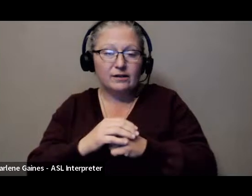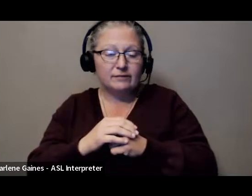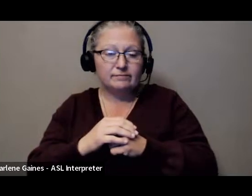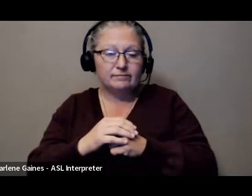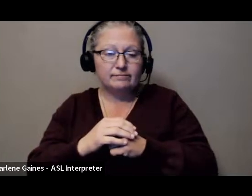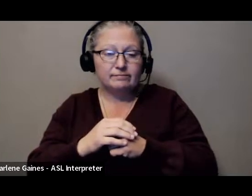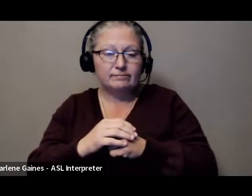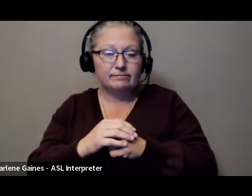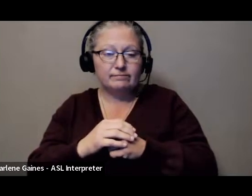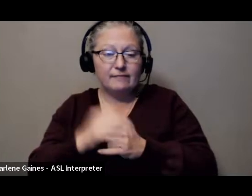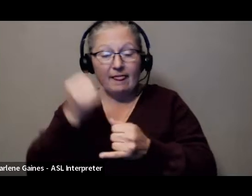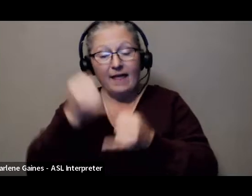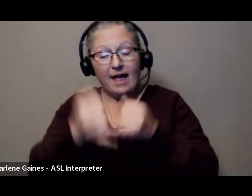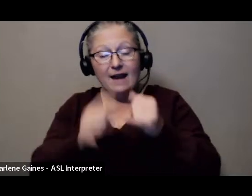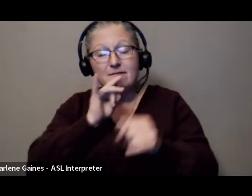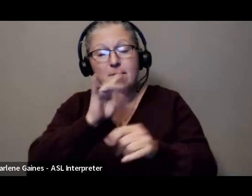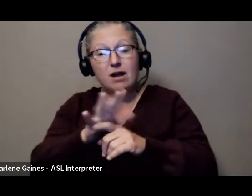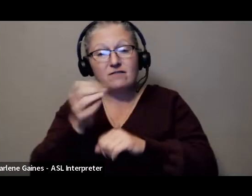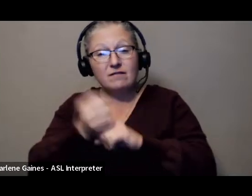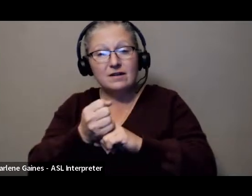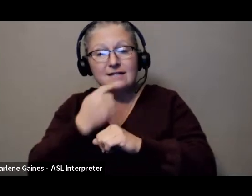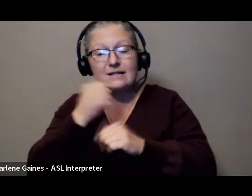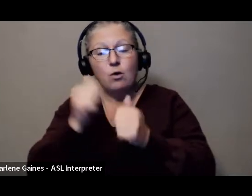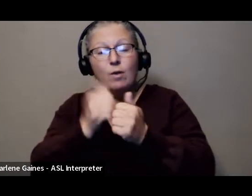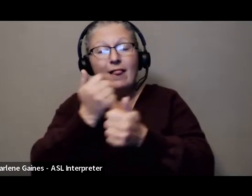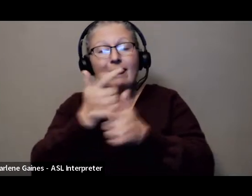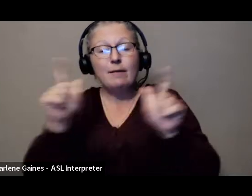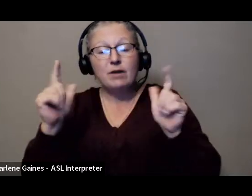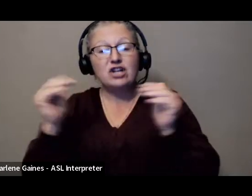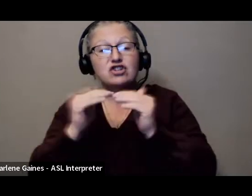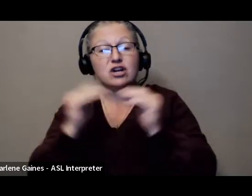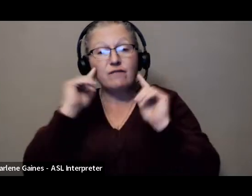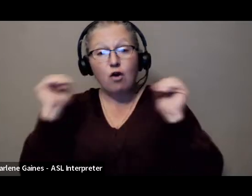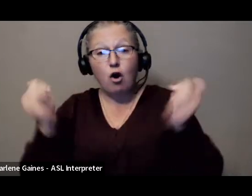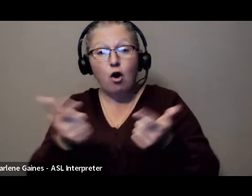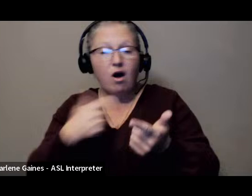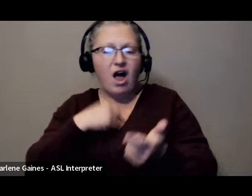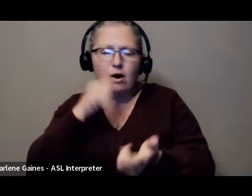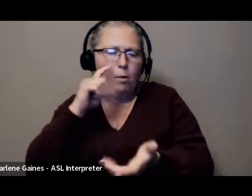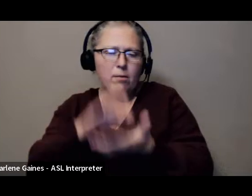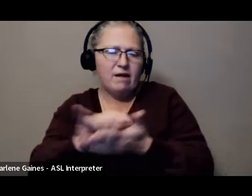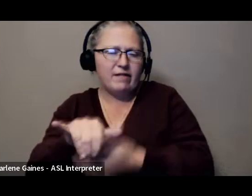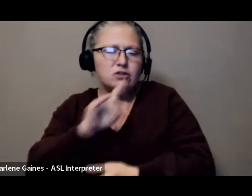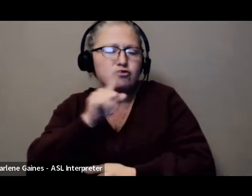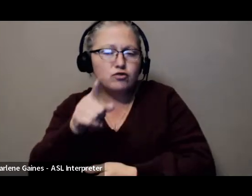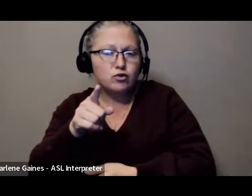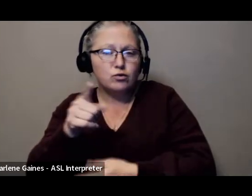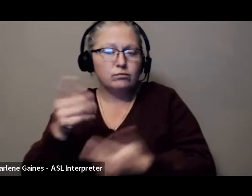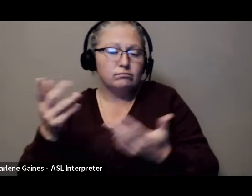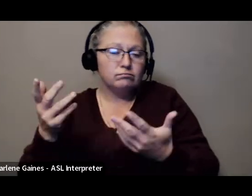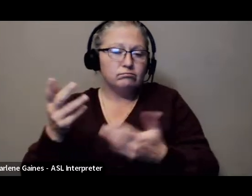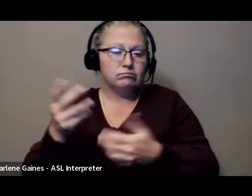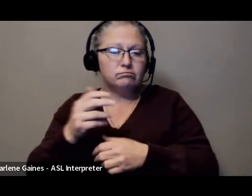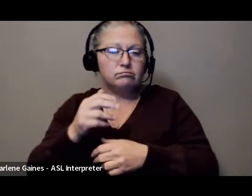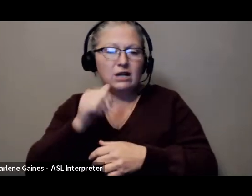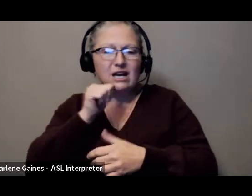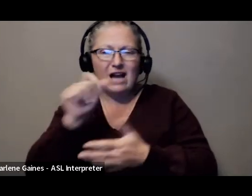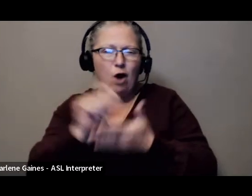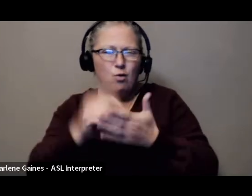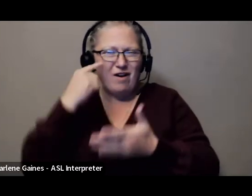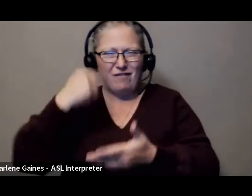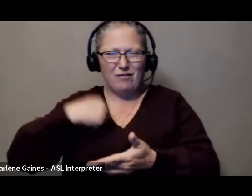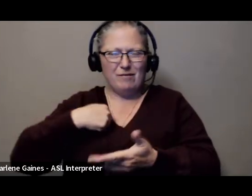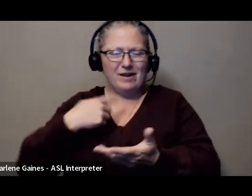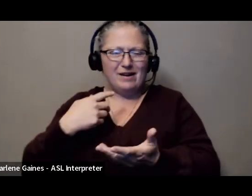At the end of the Pledge of Allegiance, it says with liberty and justice for all. But I don't believe that that's true. And it wasn't written for me